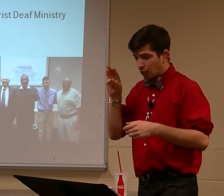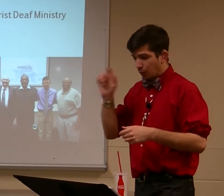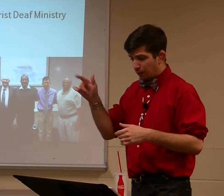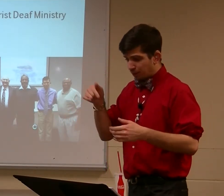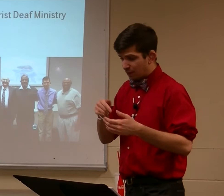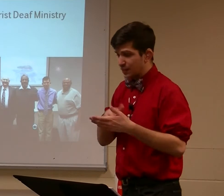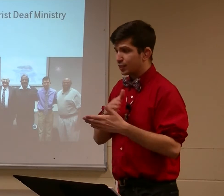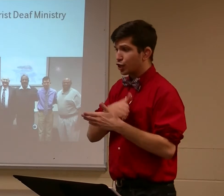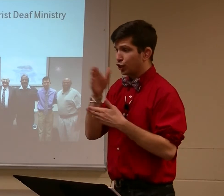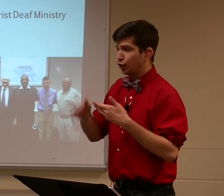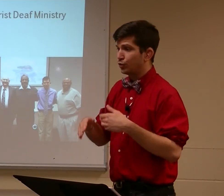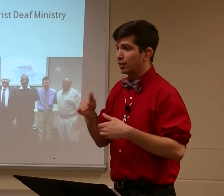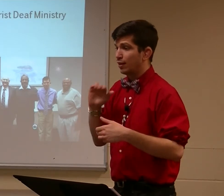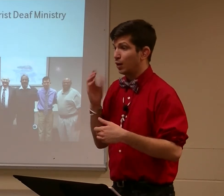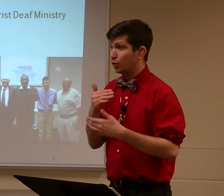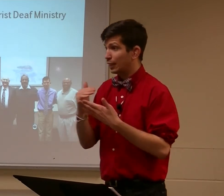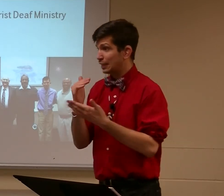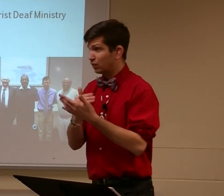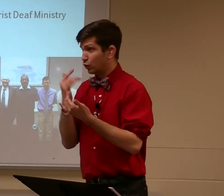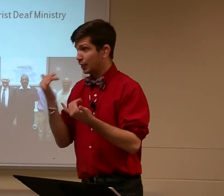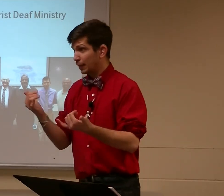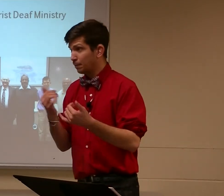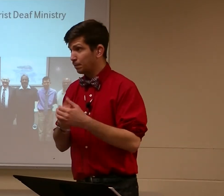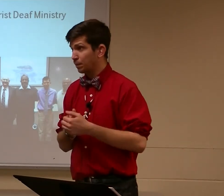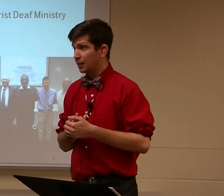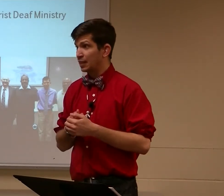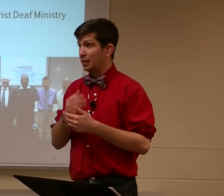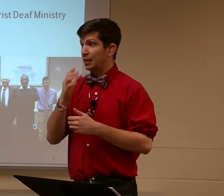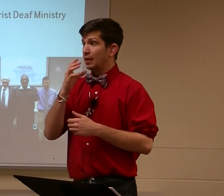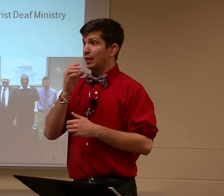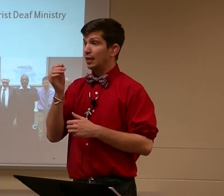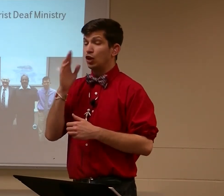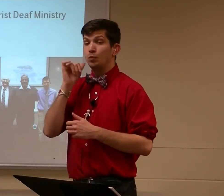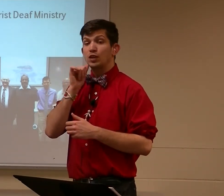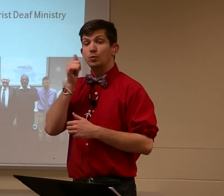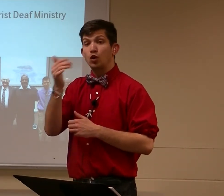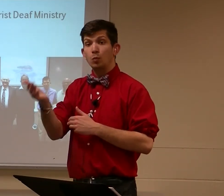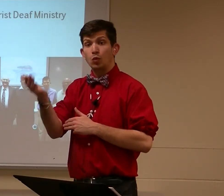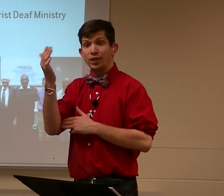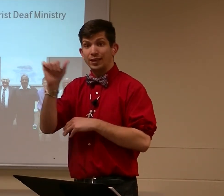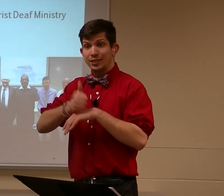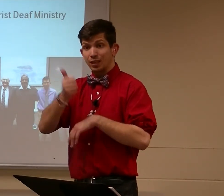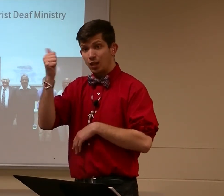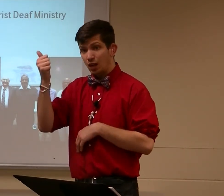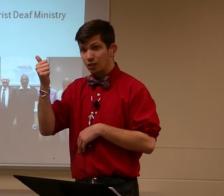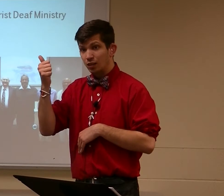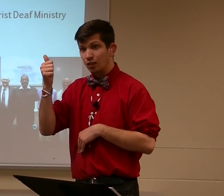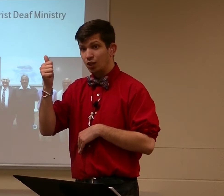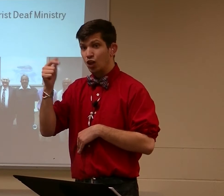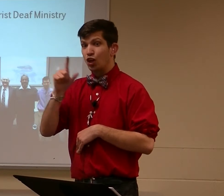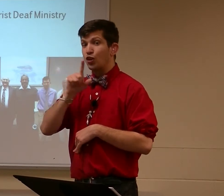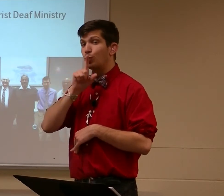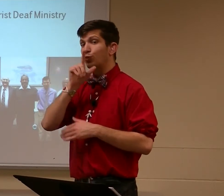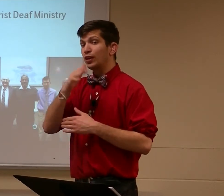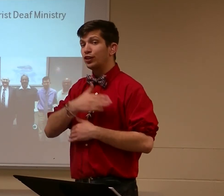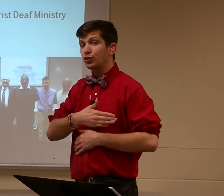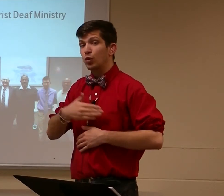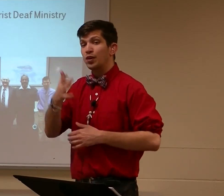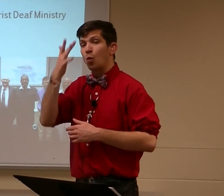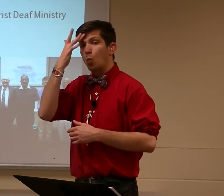Well, this concludes our lesson for today. And I hope that tomorrow morning at 10 o'clock, you'll really enjoy why